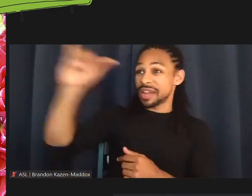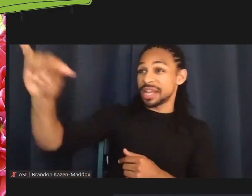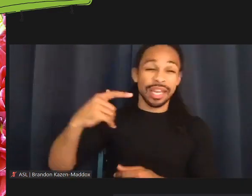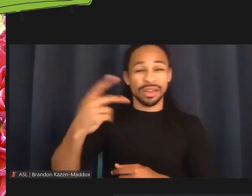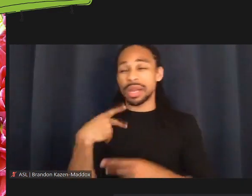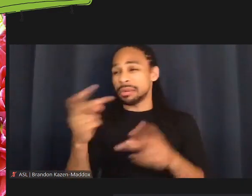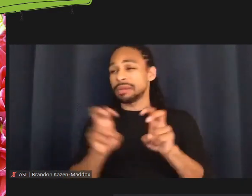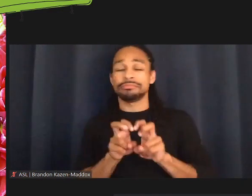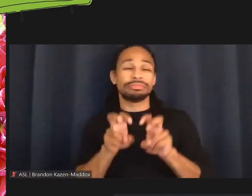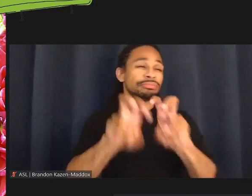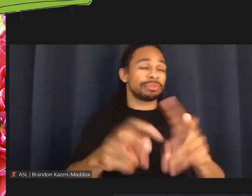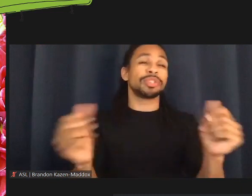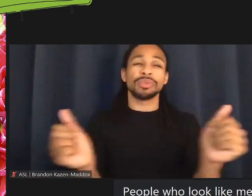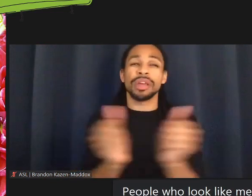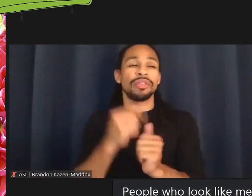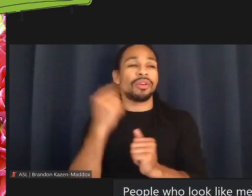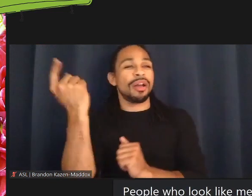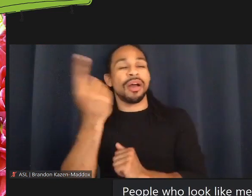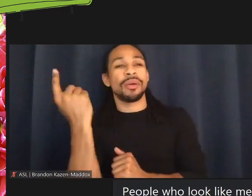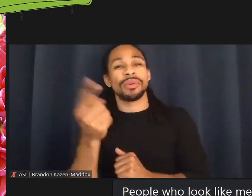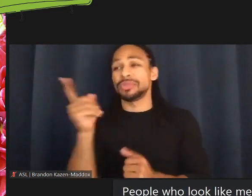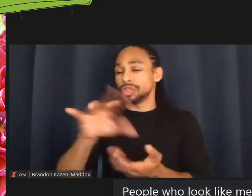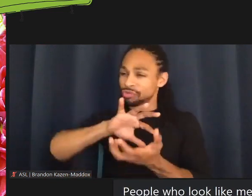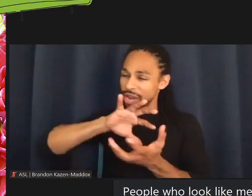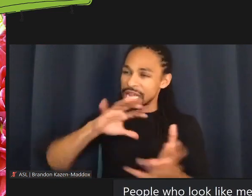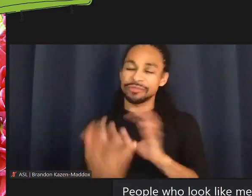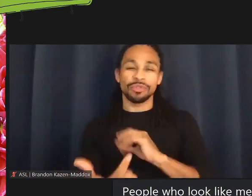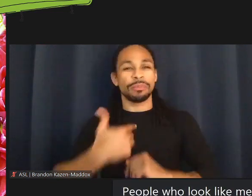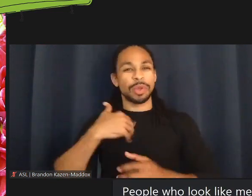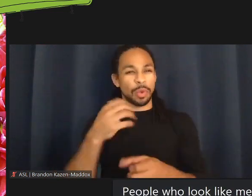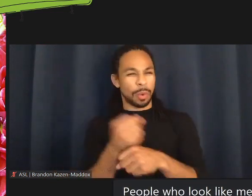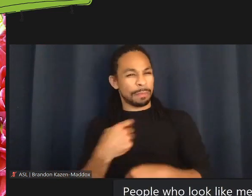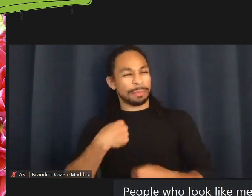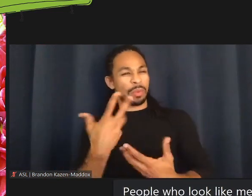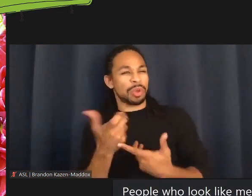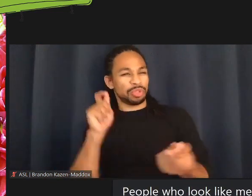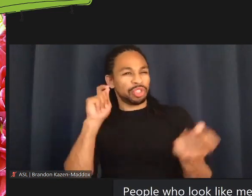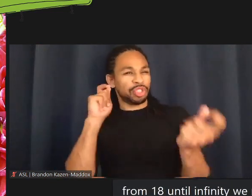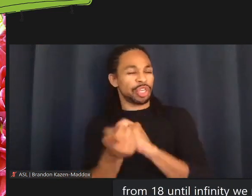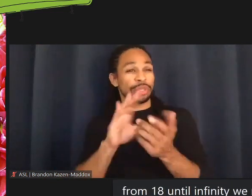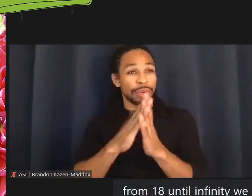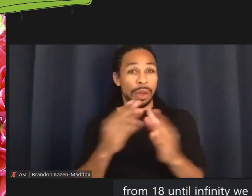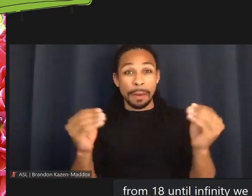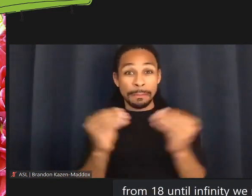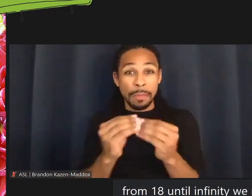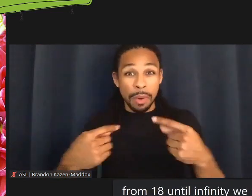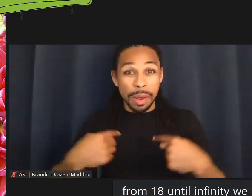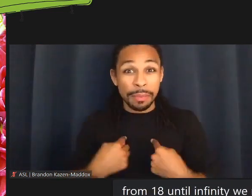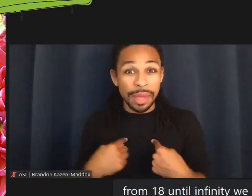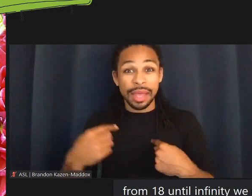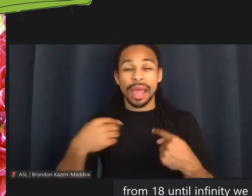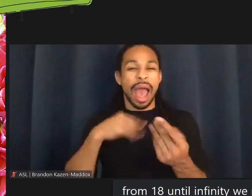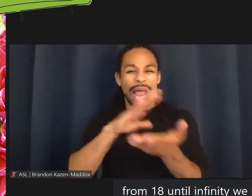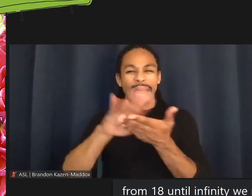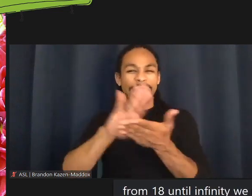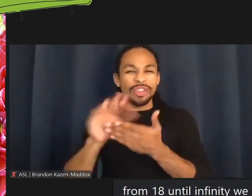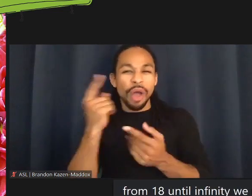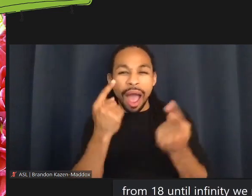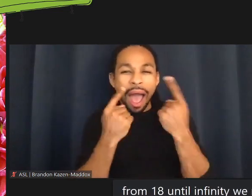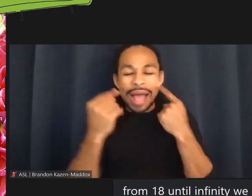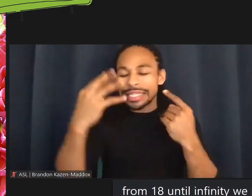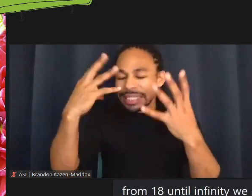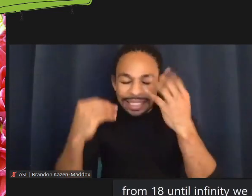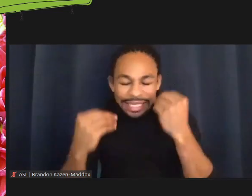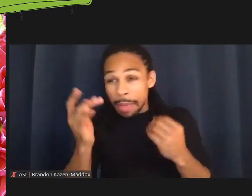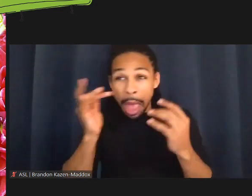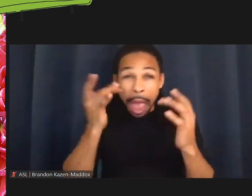love has transformed me. How you make me want to change yet become more me. I pick the coal out your eyes, get the crevices clean. Take a good hard look at